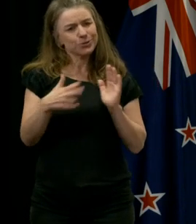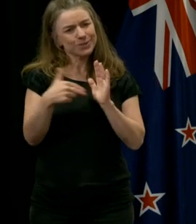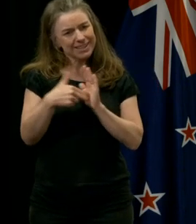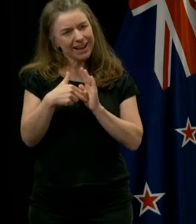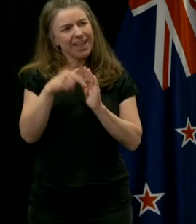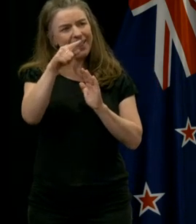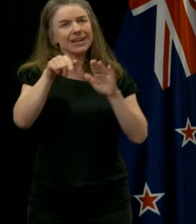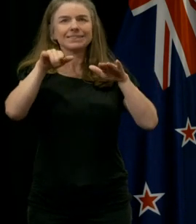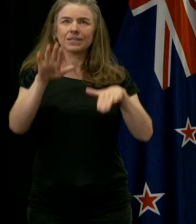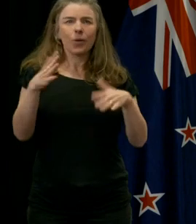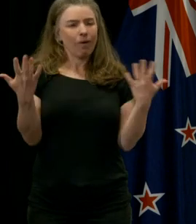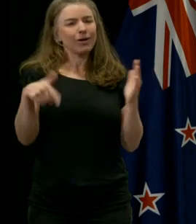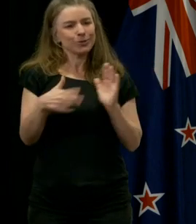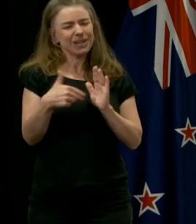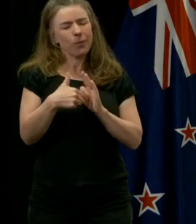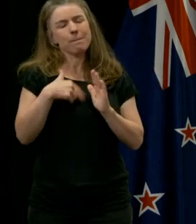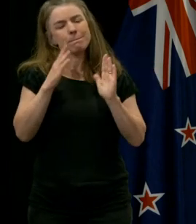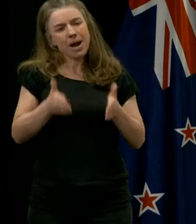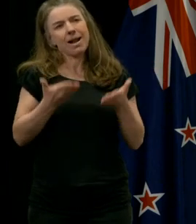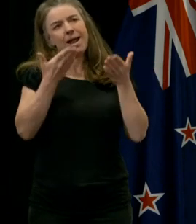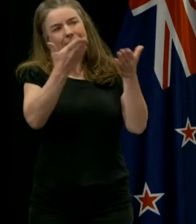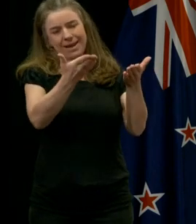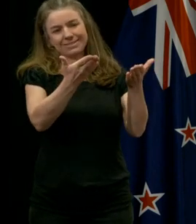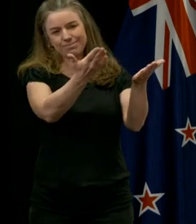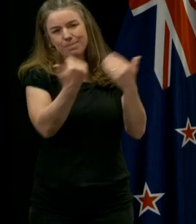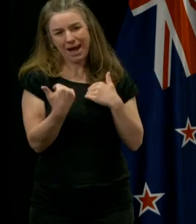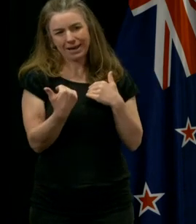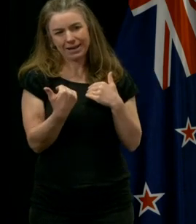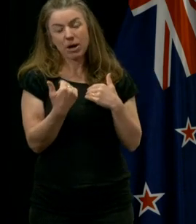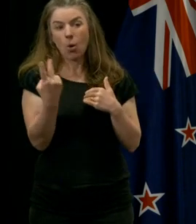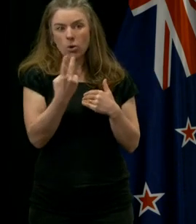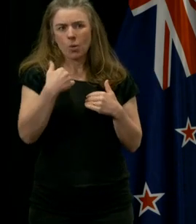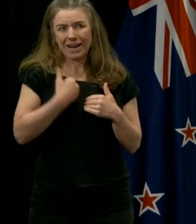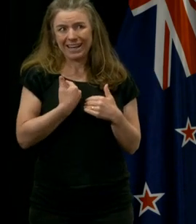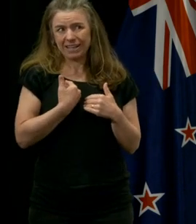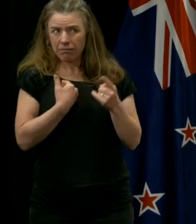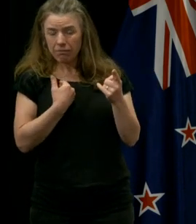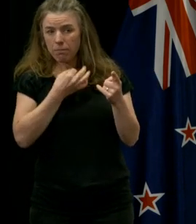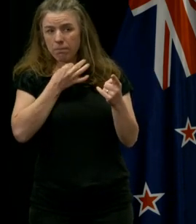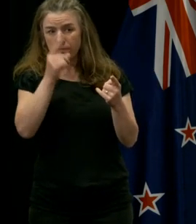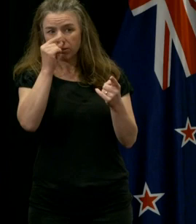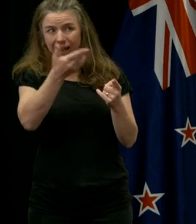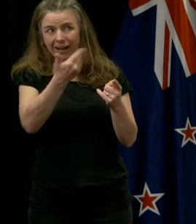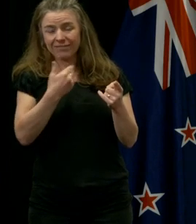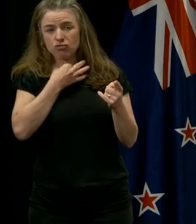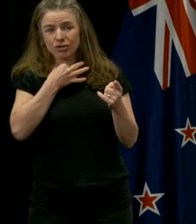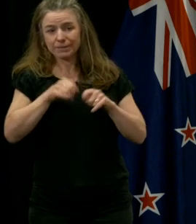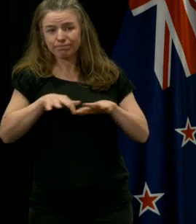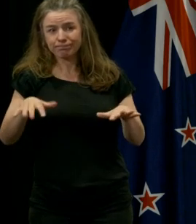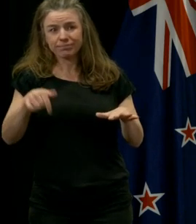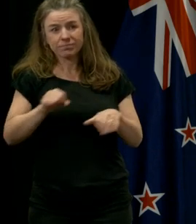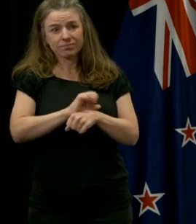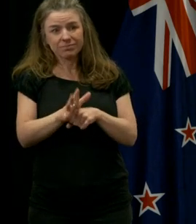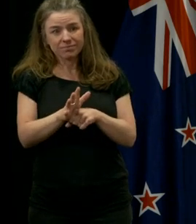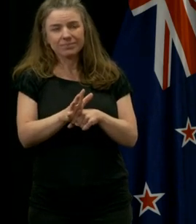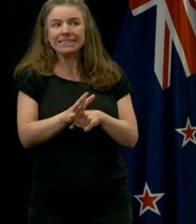and citizenship. So we have to allow that to happen, but we have to also manage that risk. I've asked our team